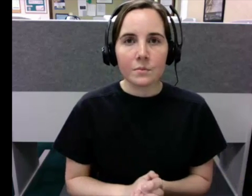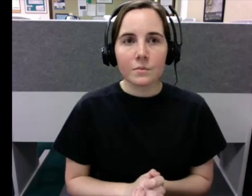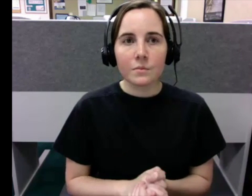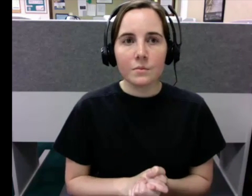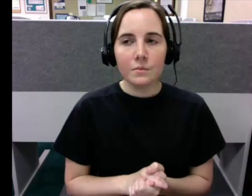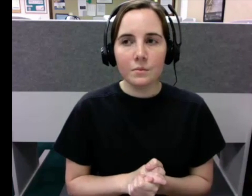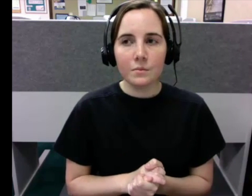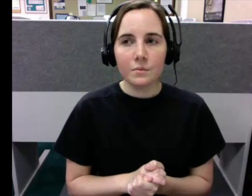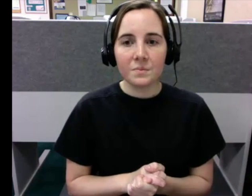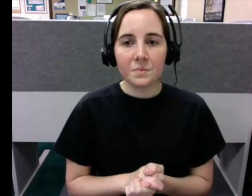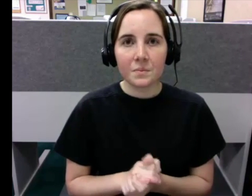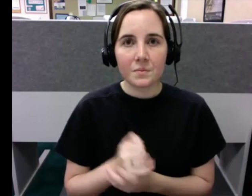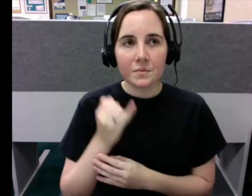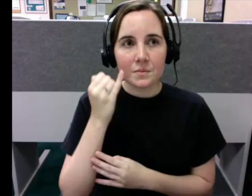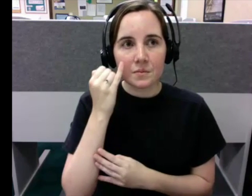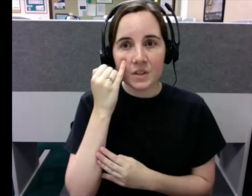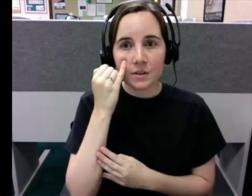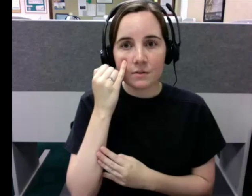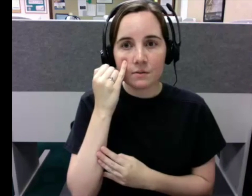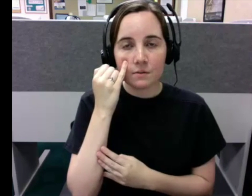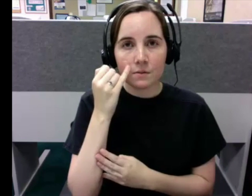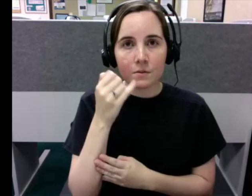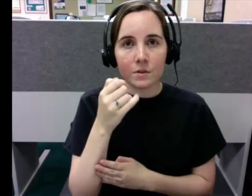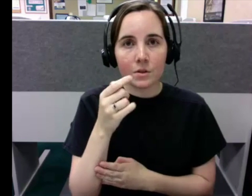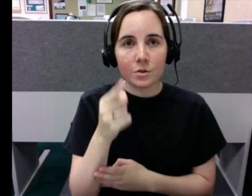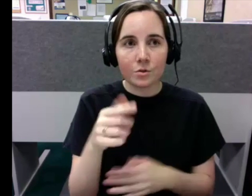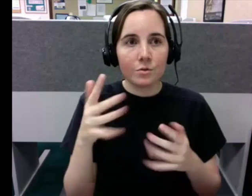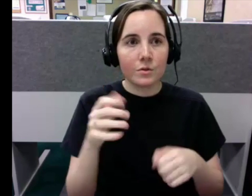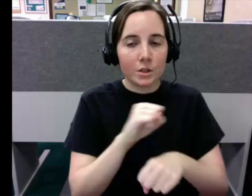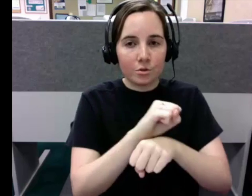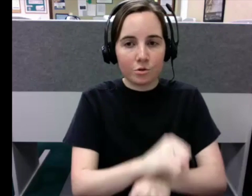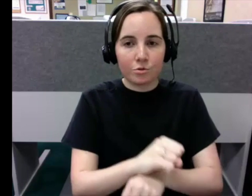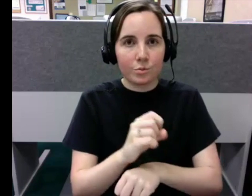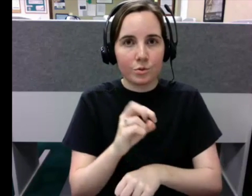or flight escape, you usually can't get SSI.